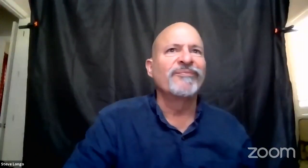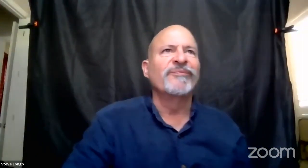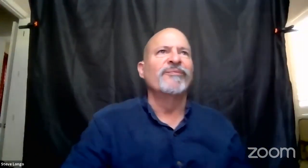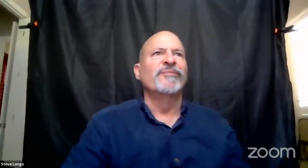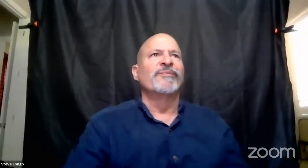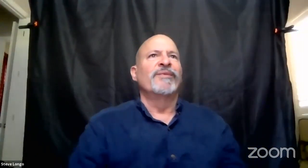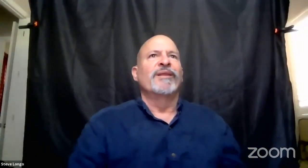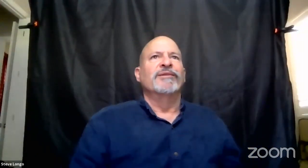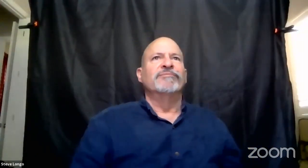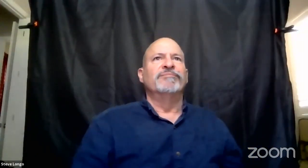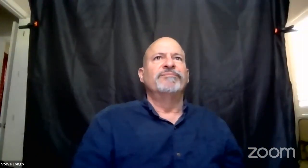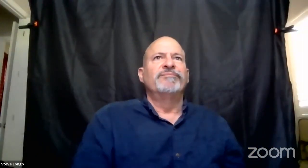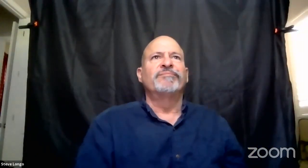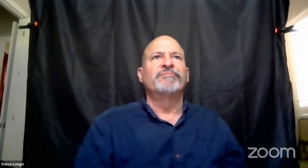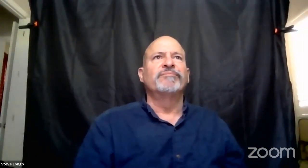so much.